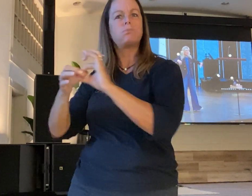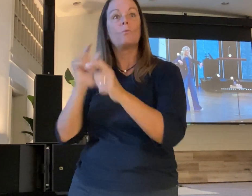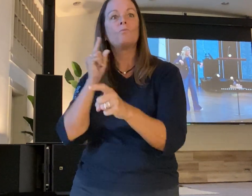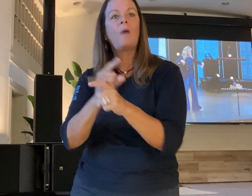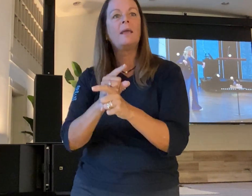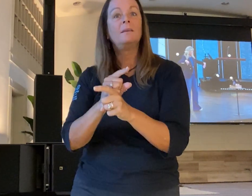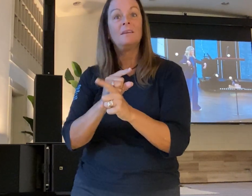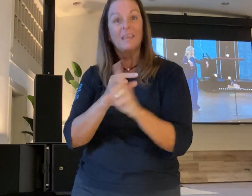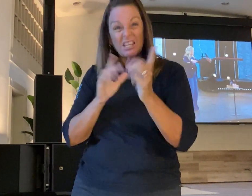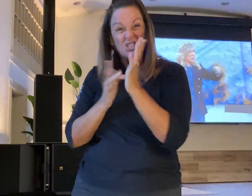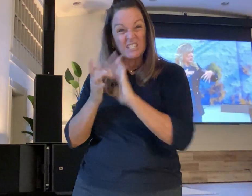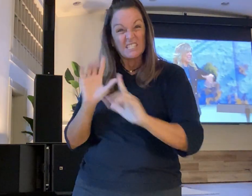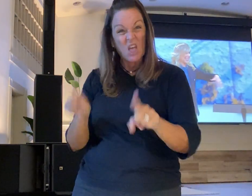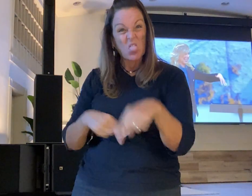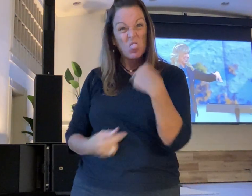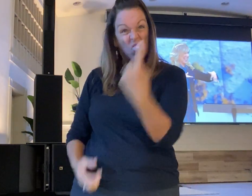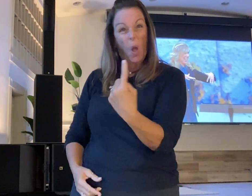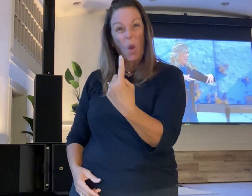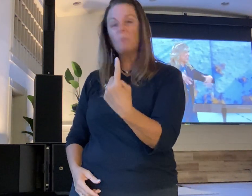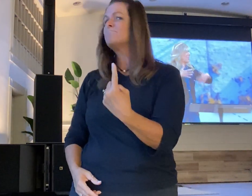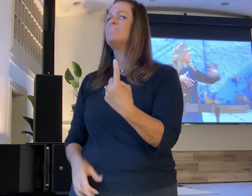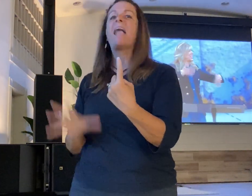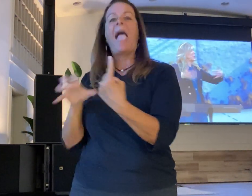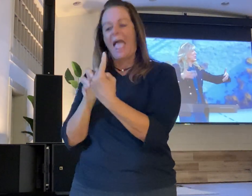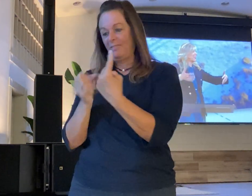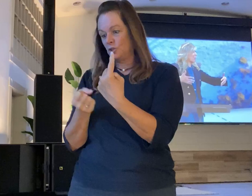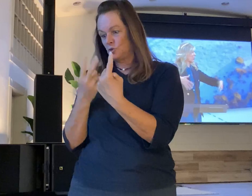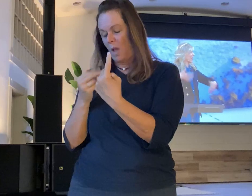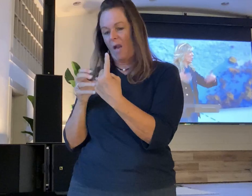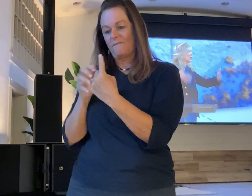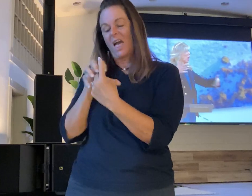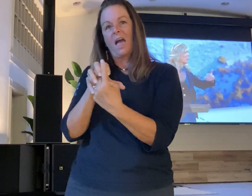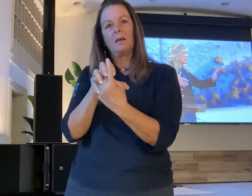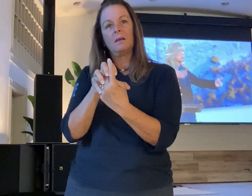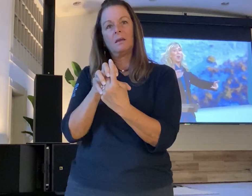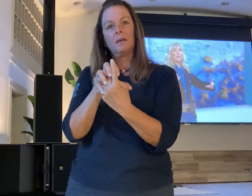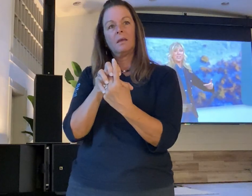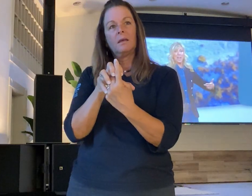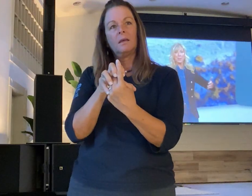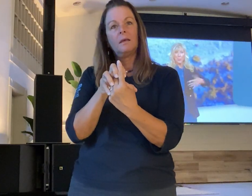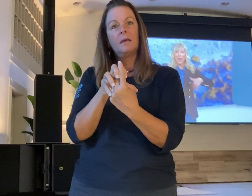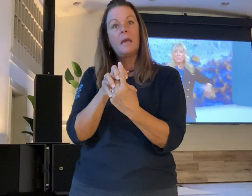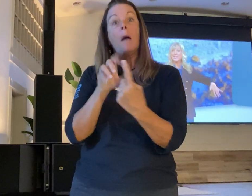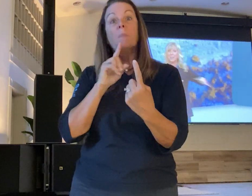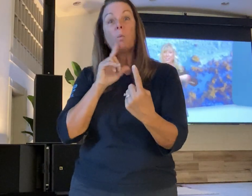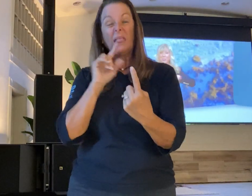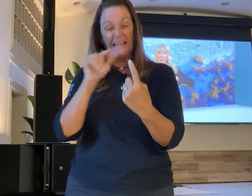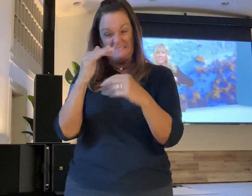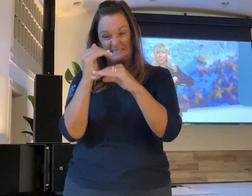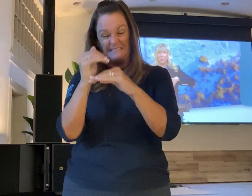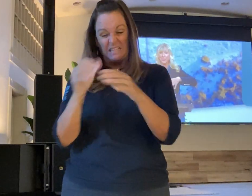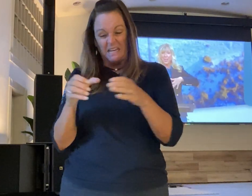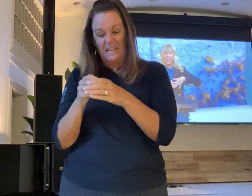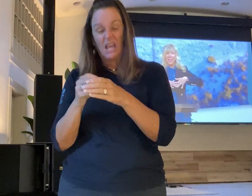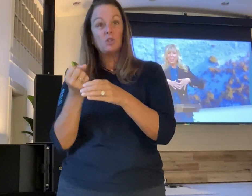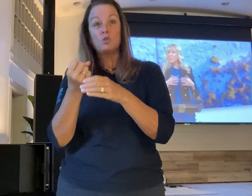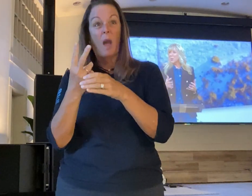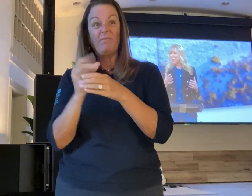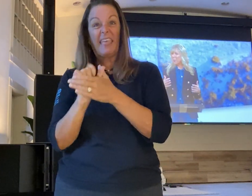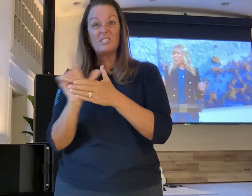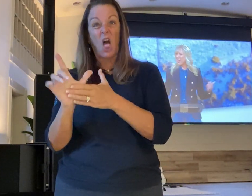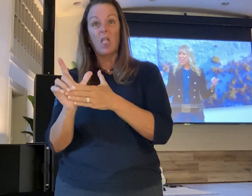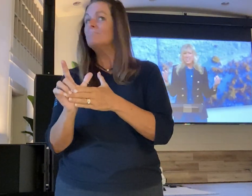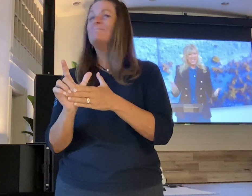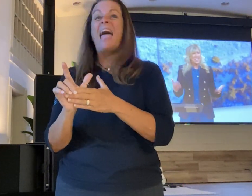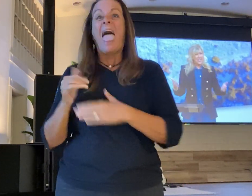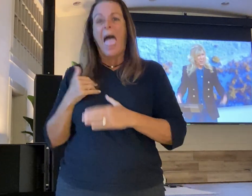crowd, there was also this community of 72 disciples. I know we talk about the 12 all the time, but there were actually 72 disciples.